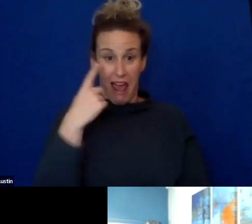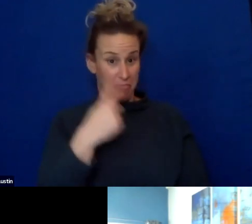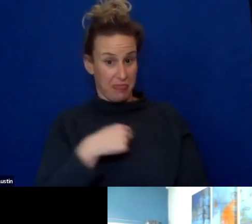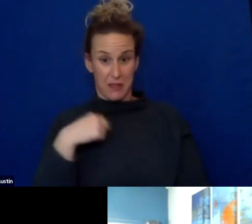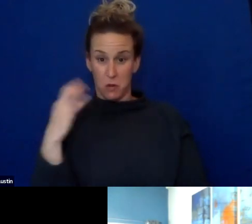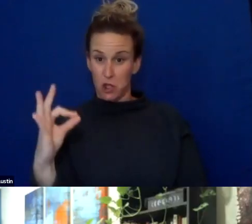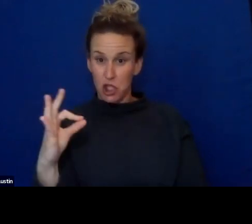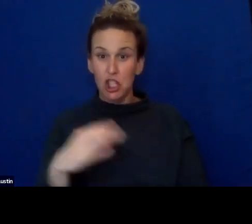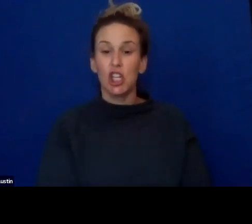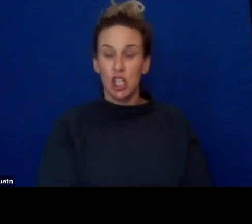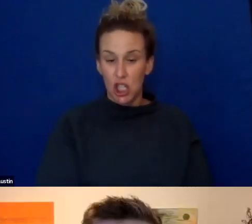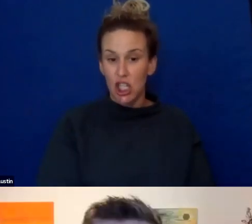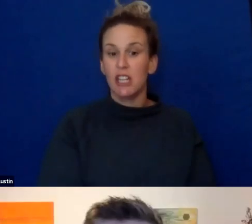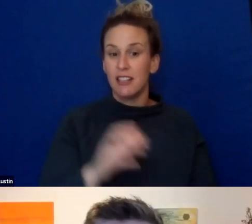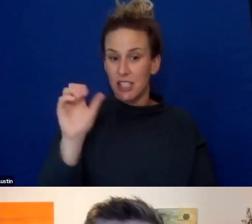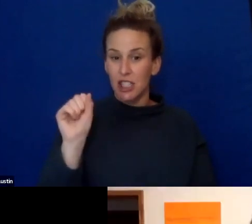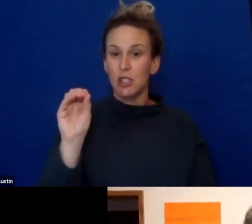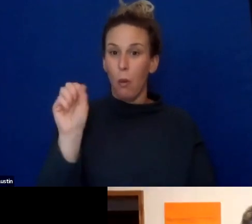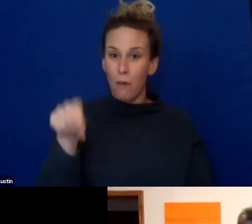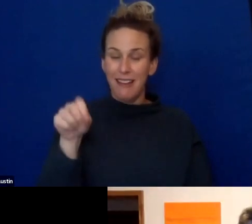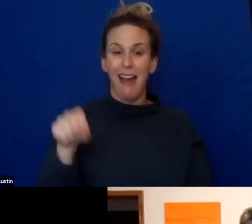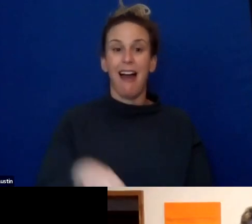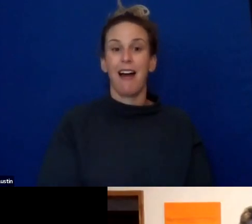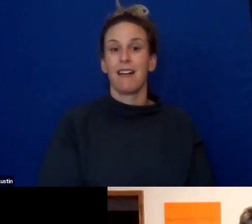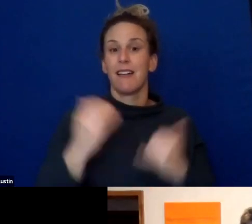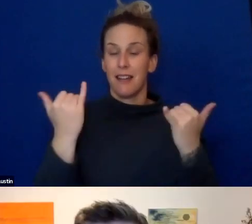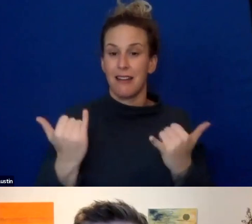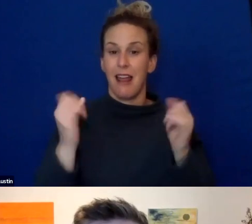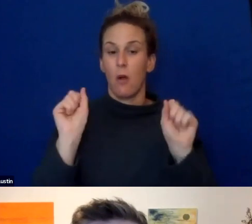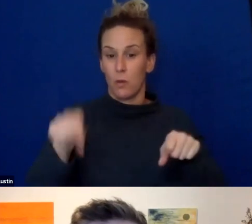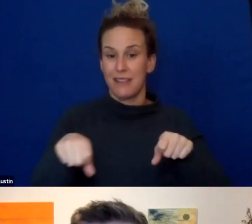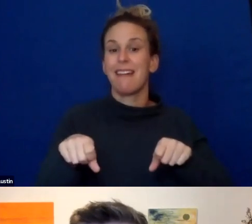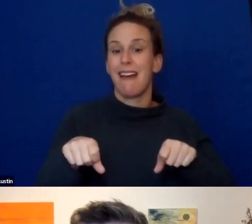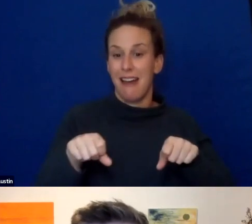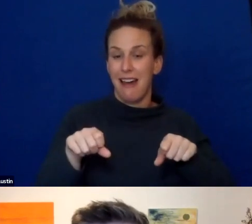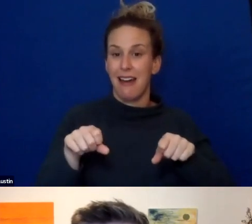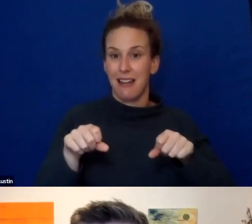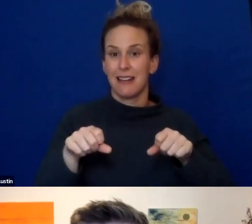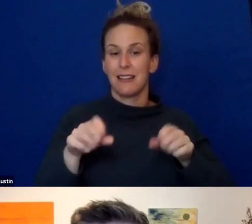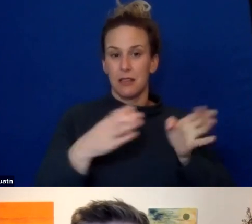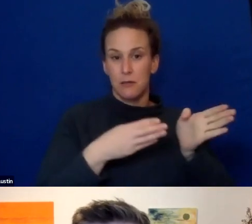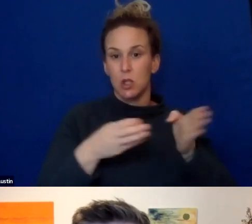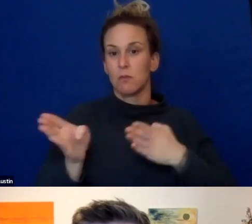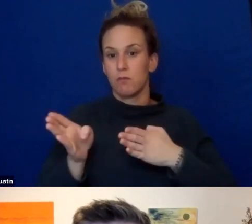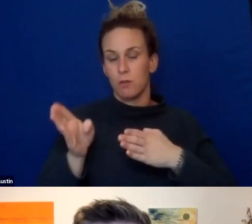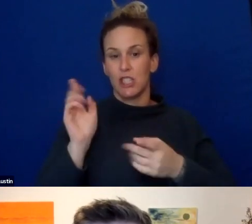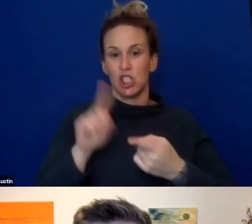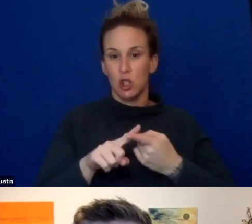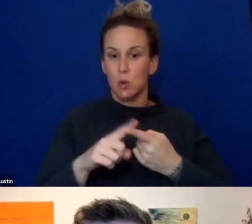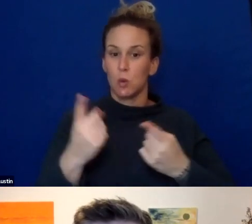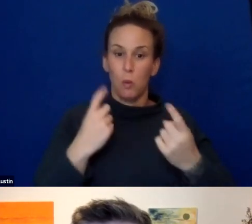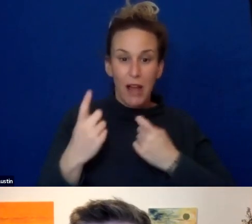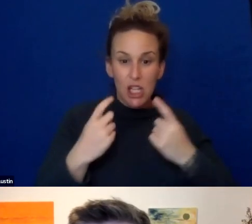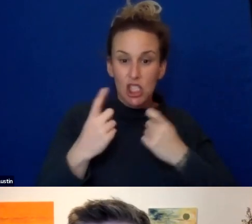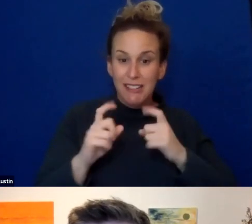um so yeah at this point we can absolutely um switch over to our question